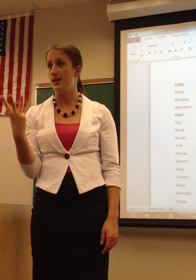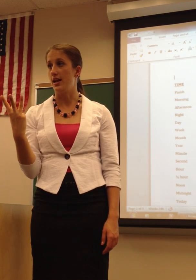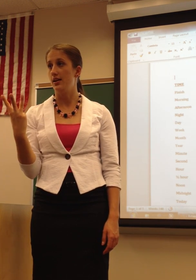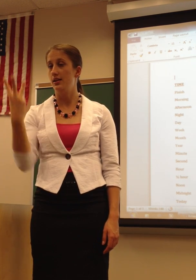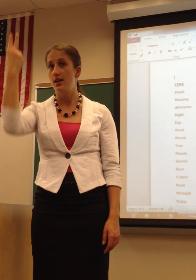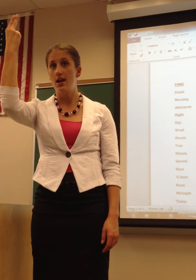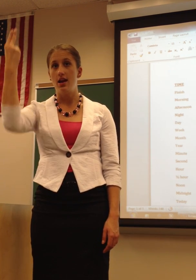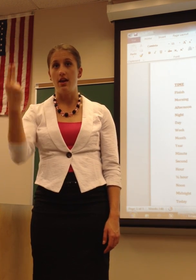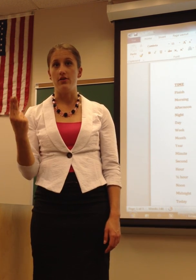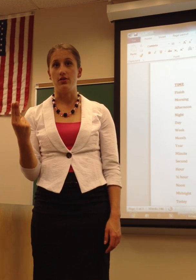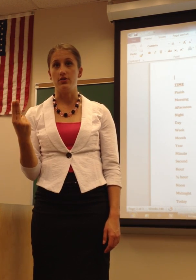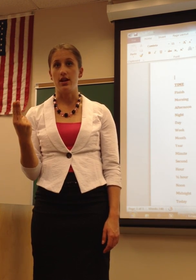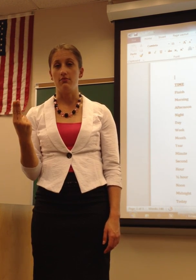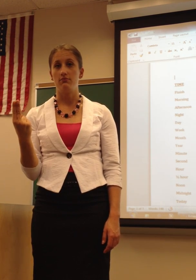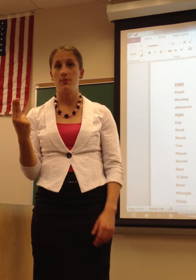So how would you do every Sunday? Thursday,